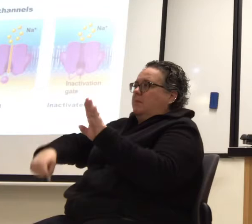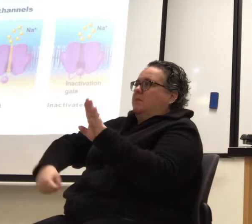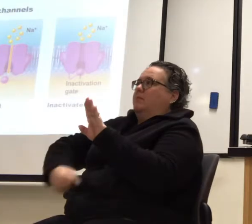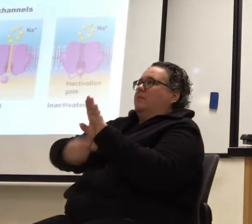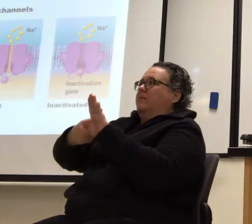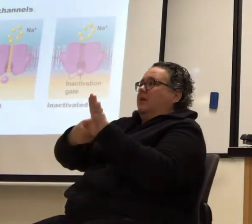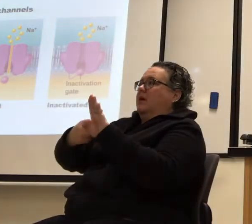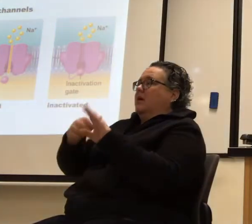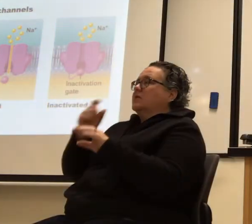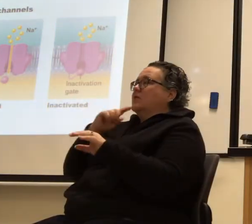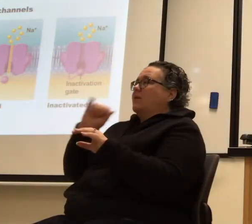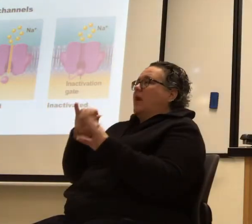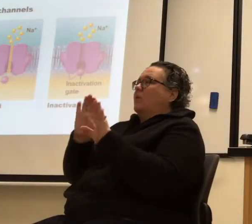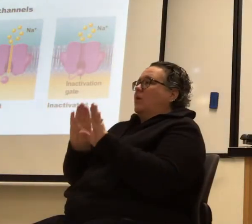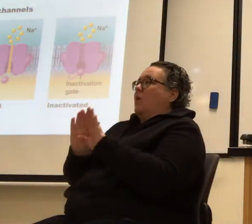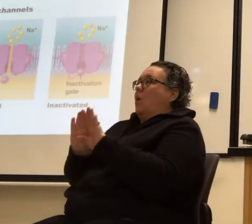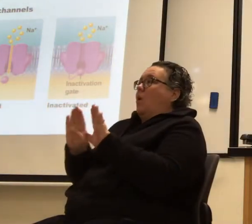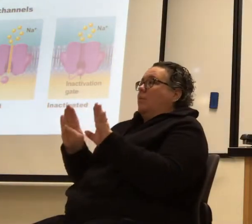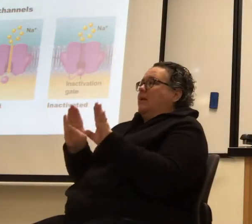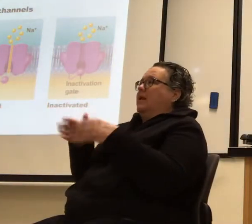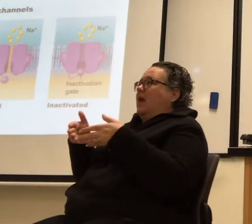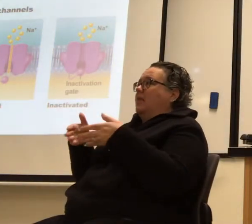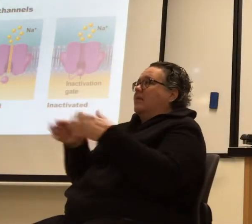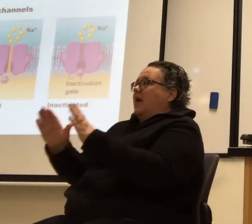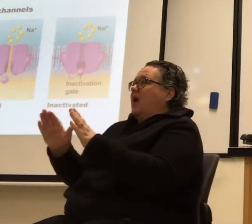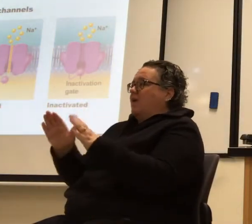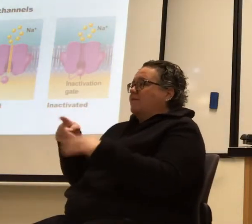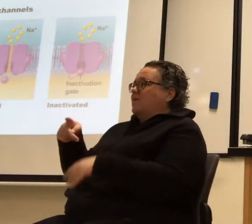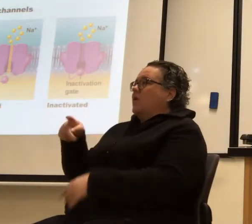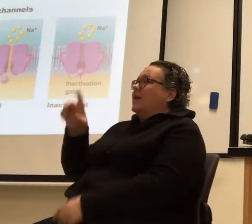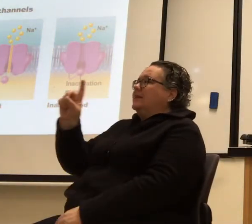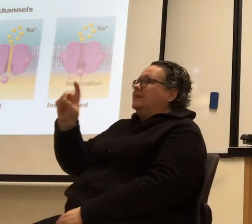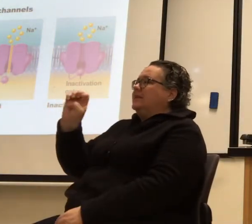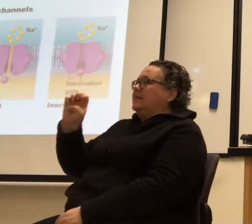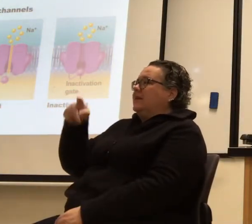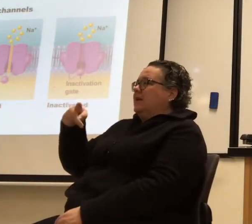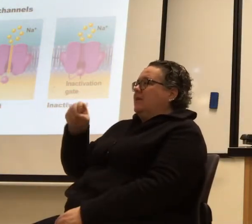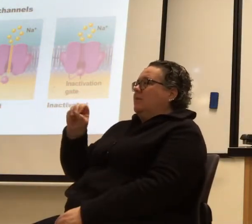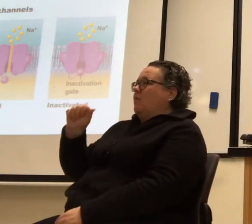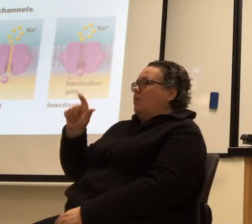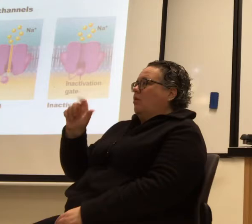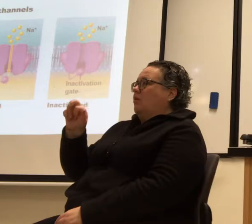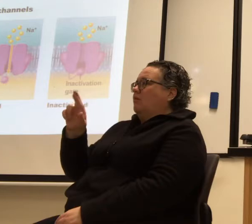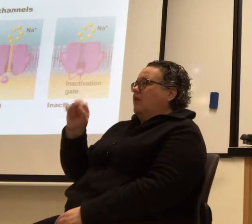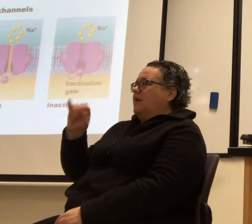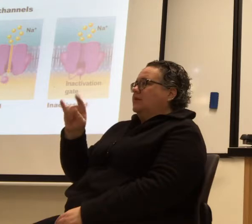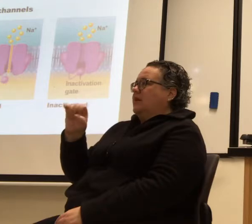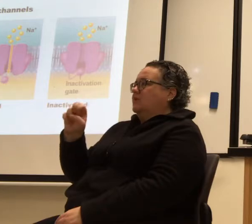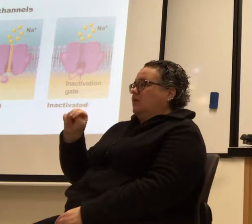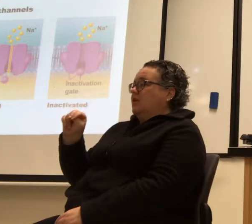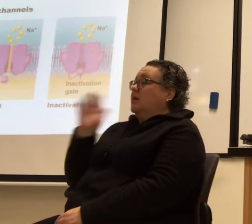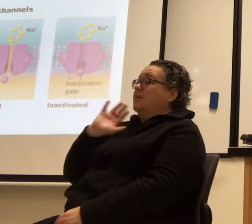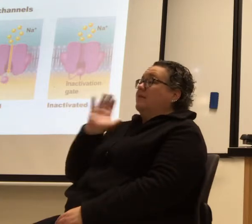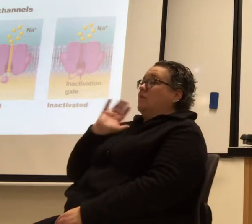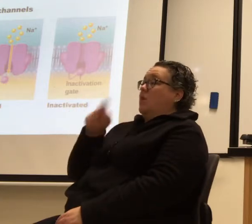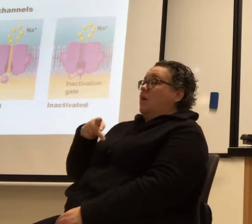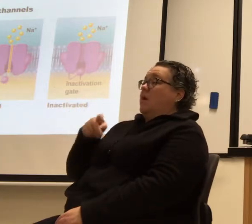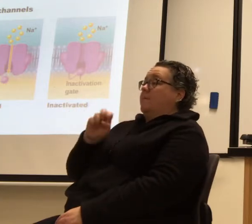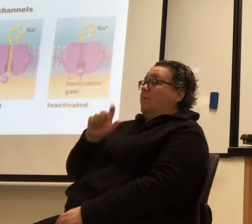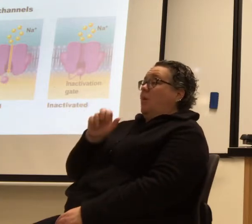And that'll open the gate, and that'll allow for depolarization, where it was polarized, now it's